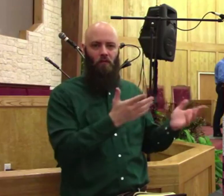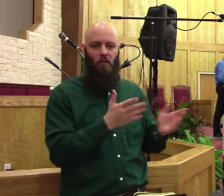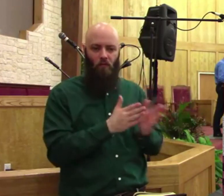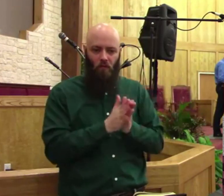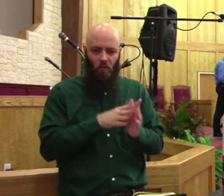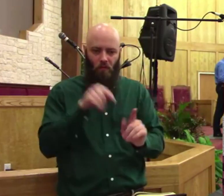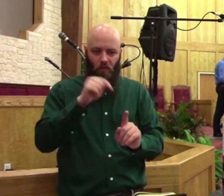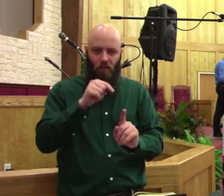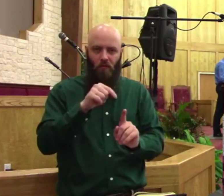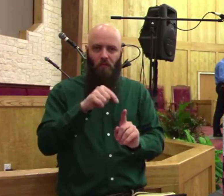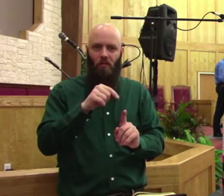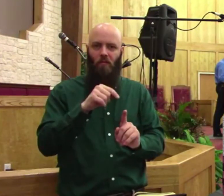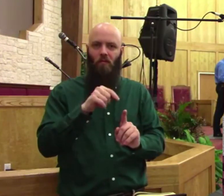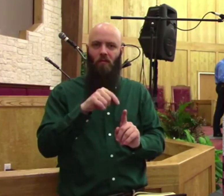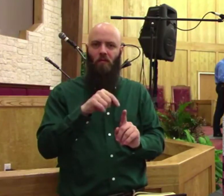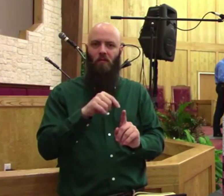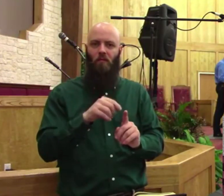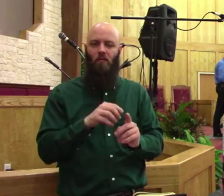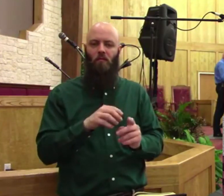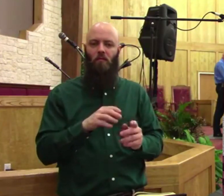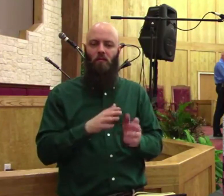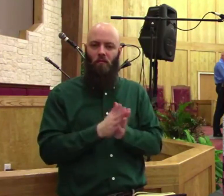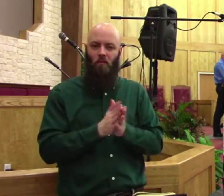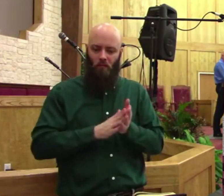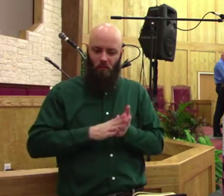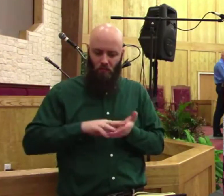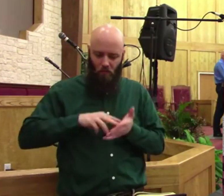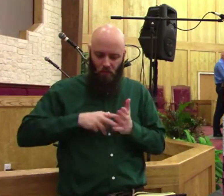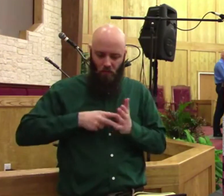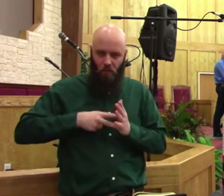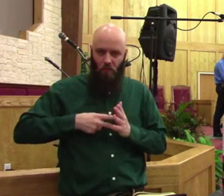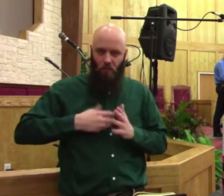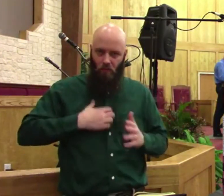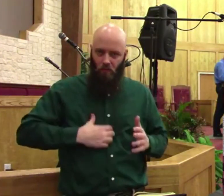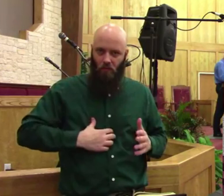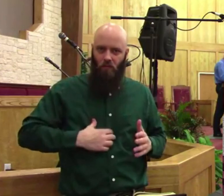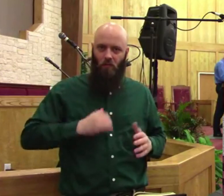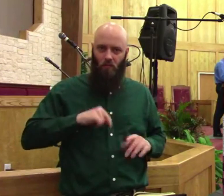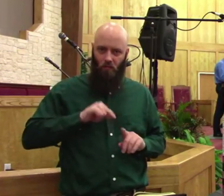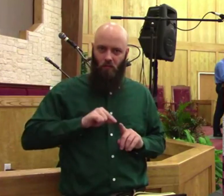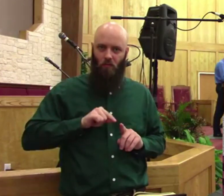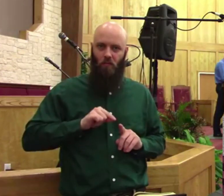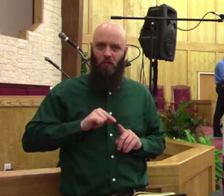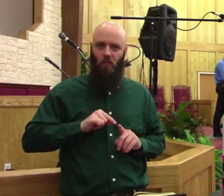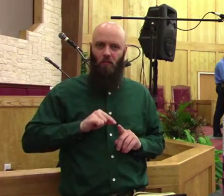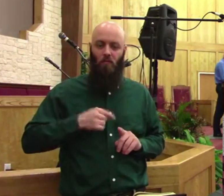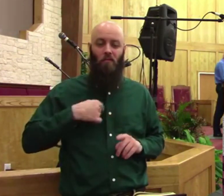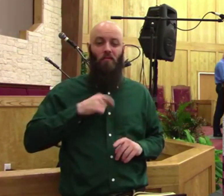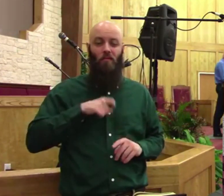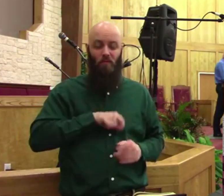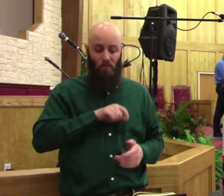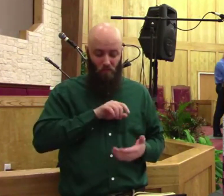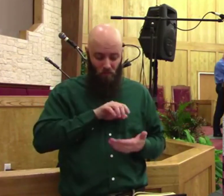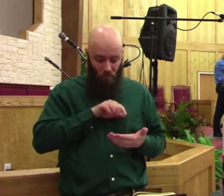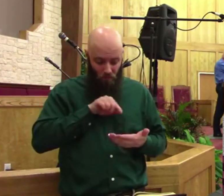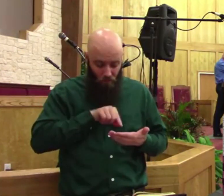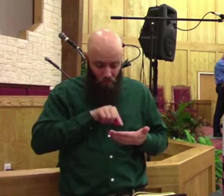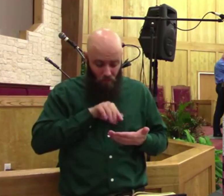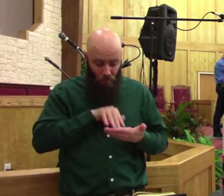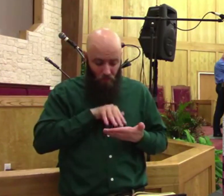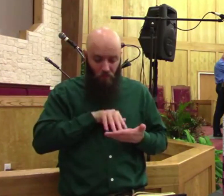But we have to keep the priority and the place of the Word of God in